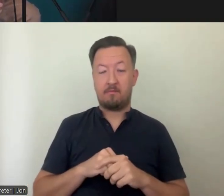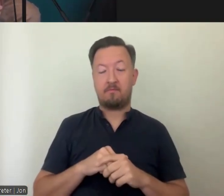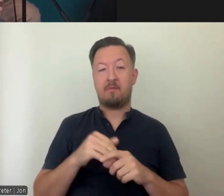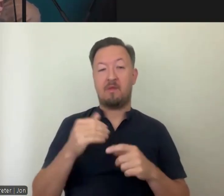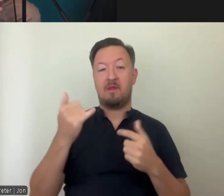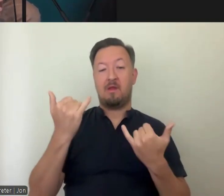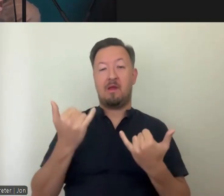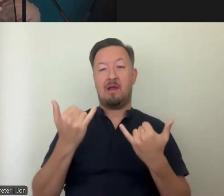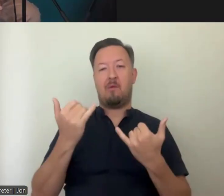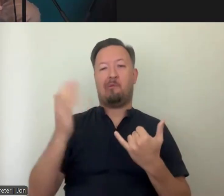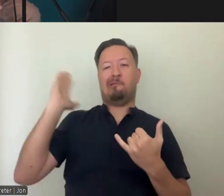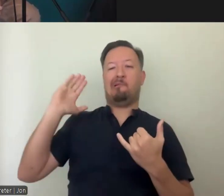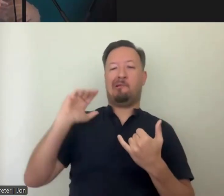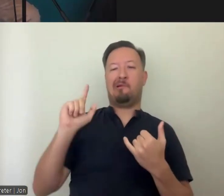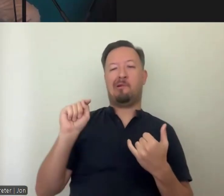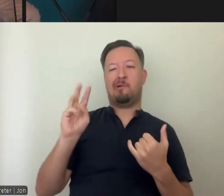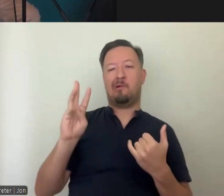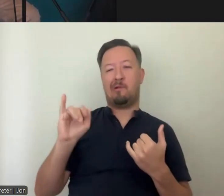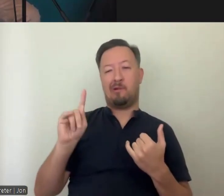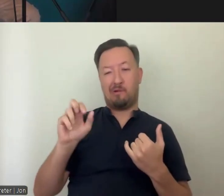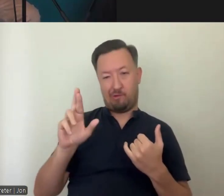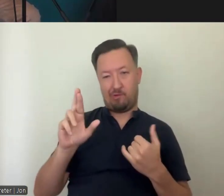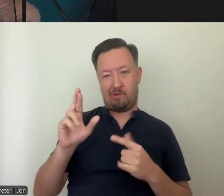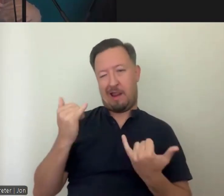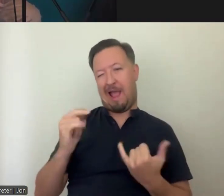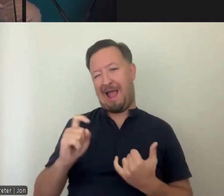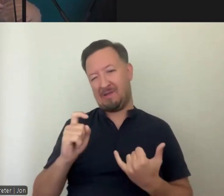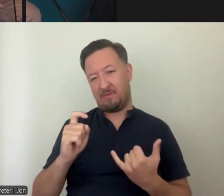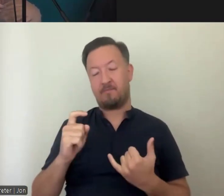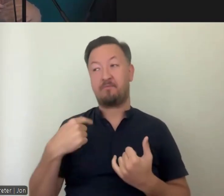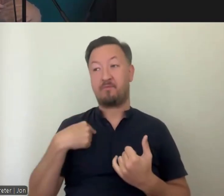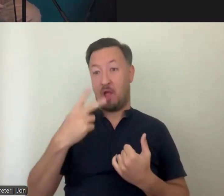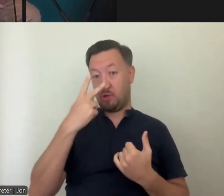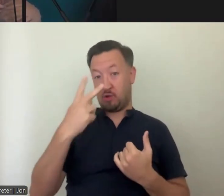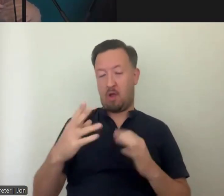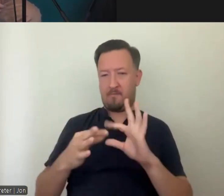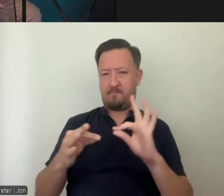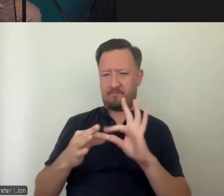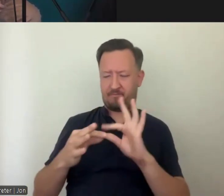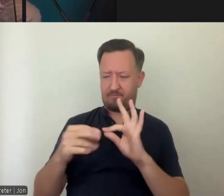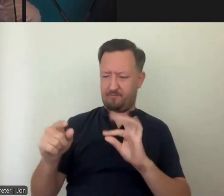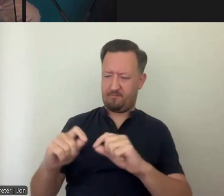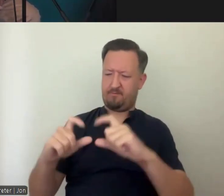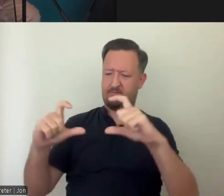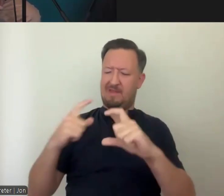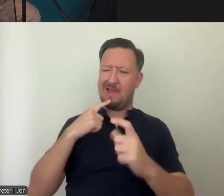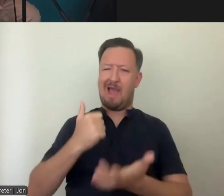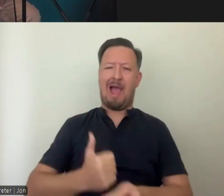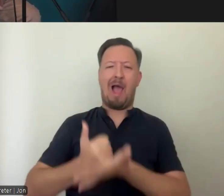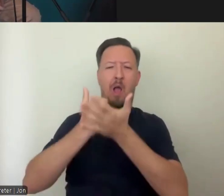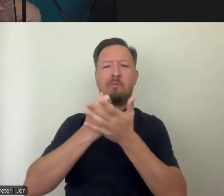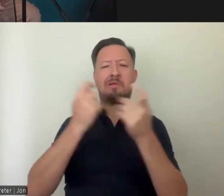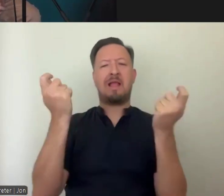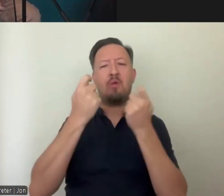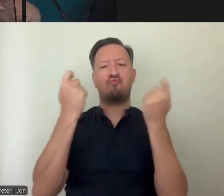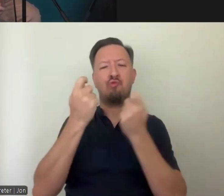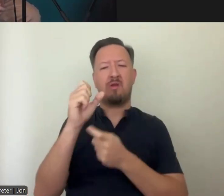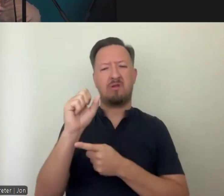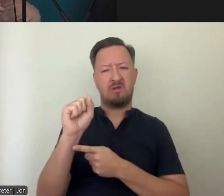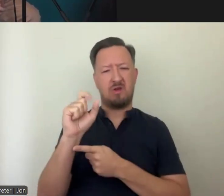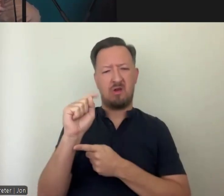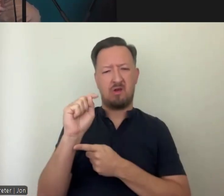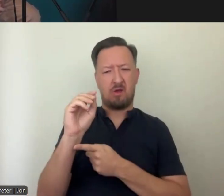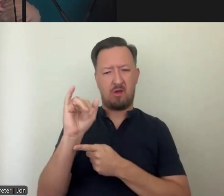X, I saw this tweet, and it said, "Help us celebrate Stoic Week." And I